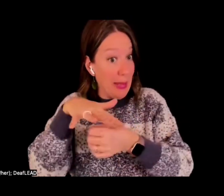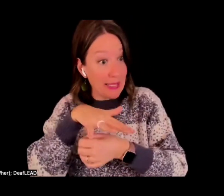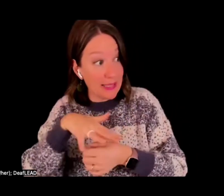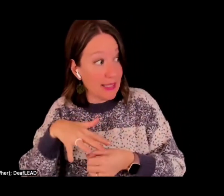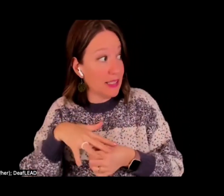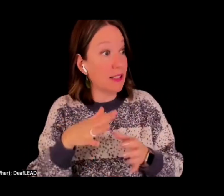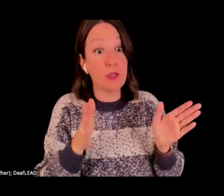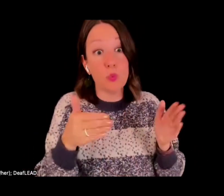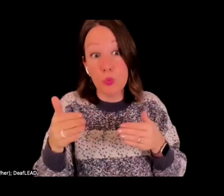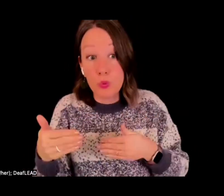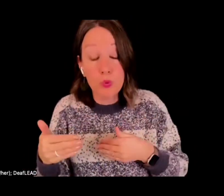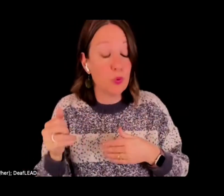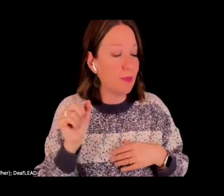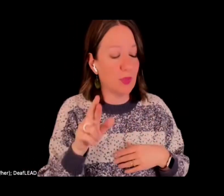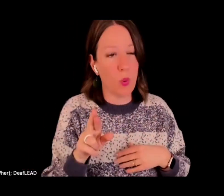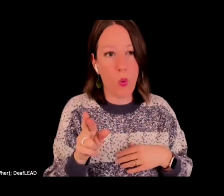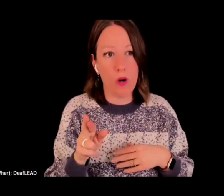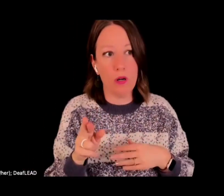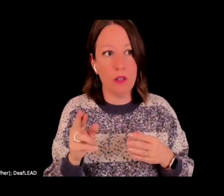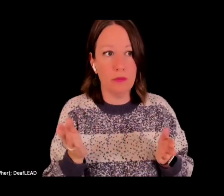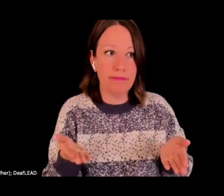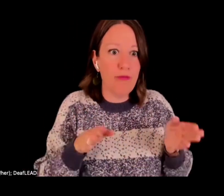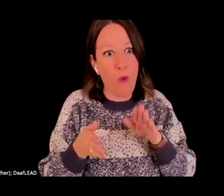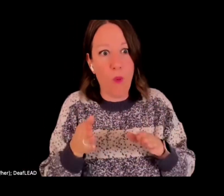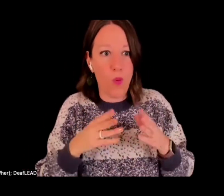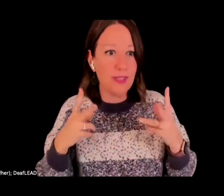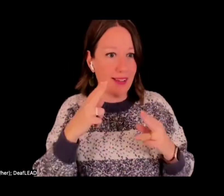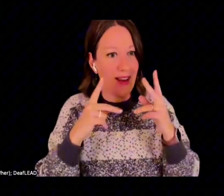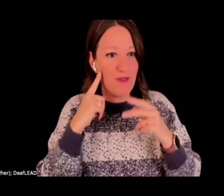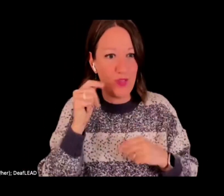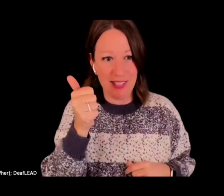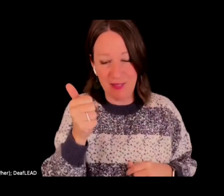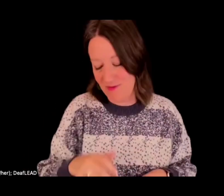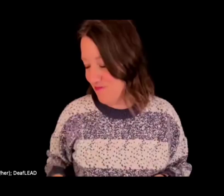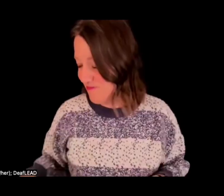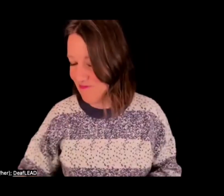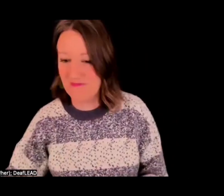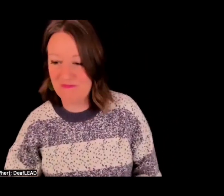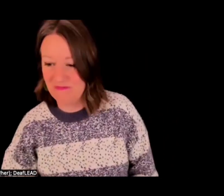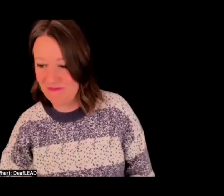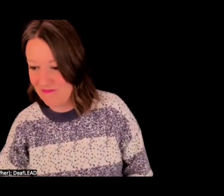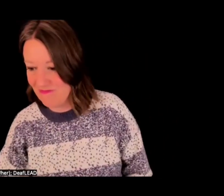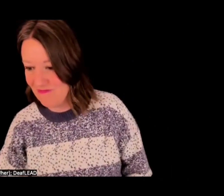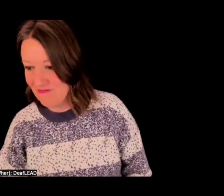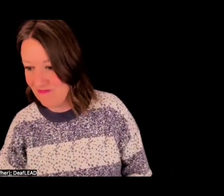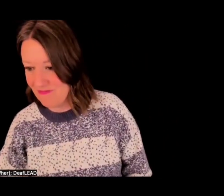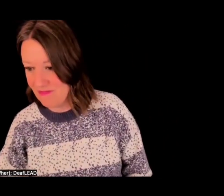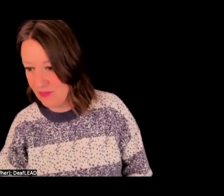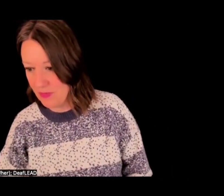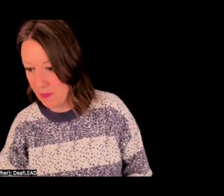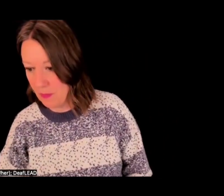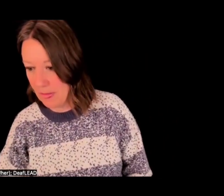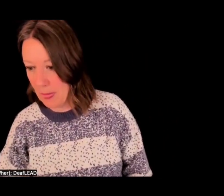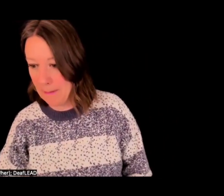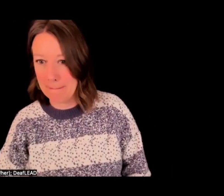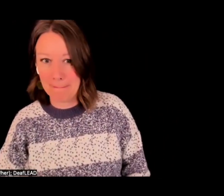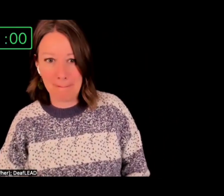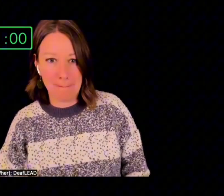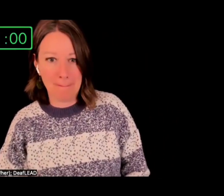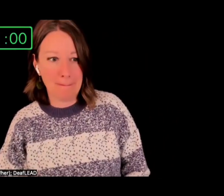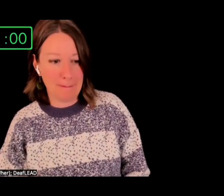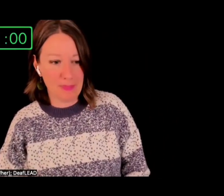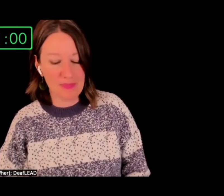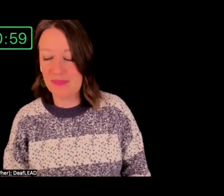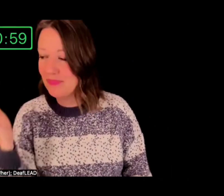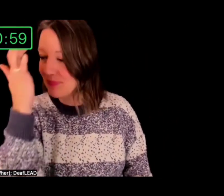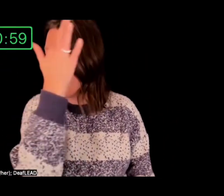time. If you'd like to create 6 different spaces or rooms within your house or do the fold and cutting for yourself, this would be the